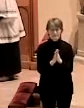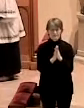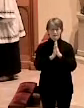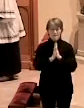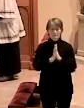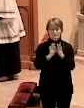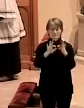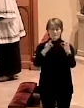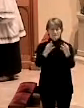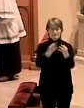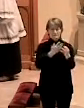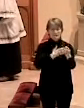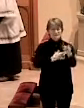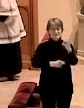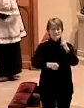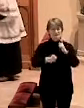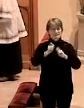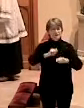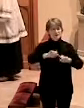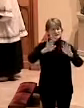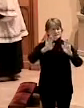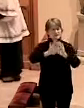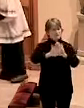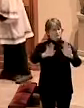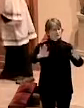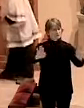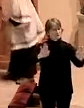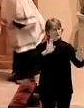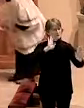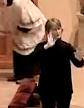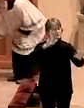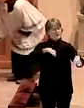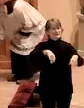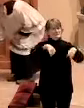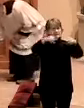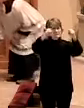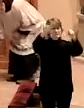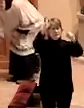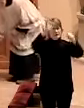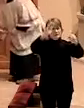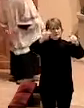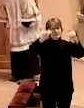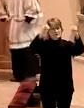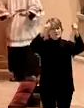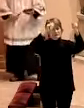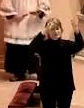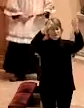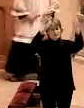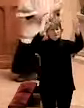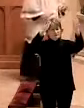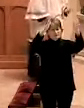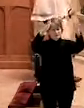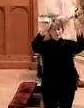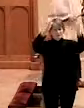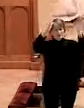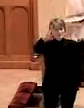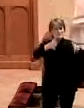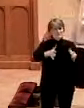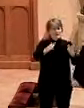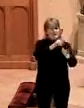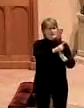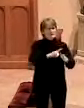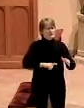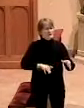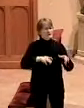Pray, family, that my sacrifice and yours may be acceptable to God, the Almighty Father.